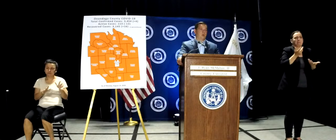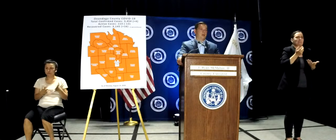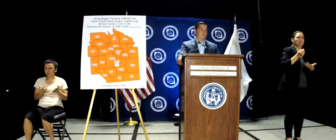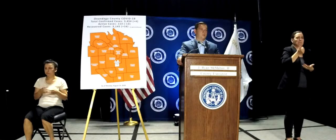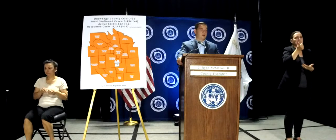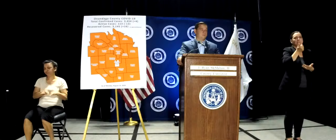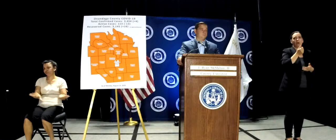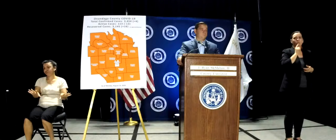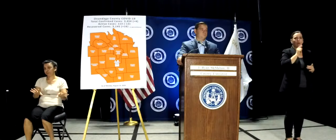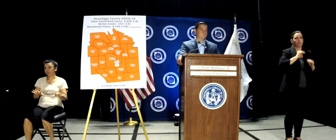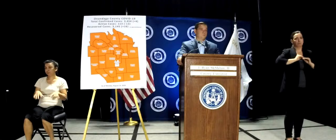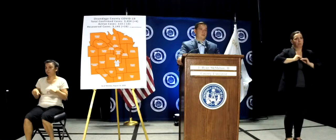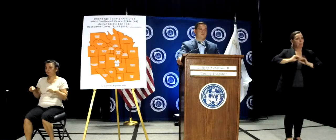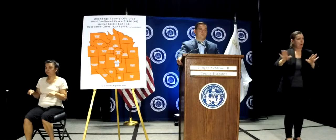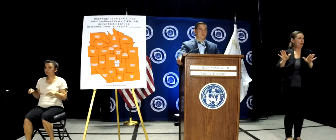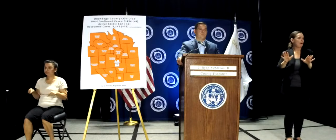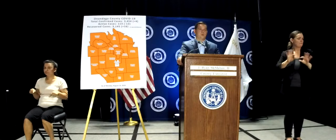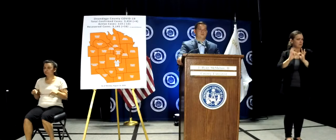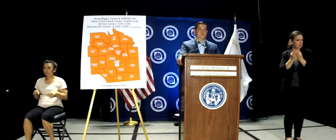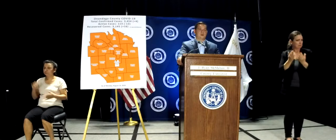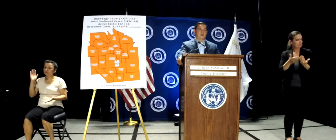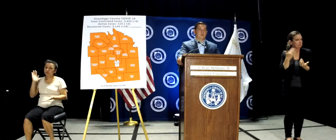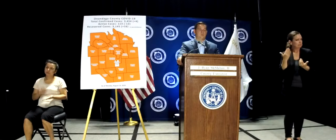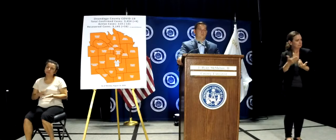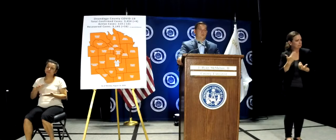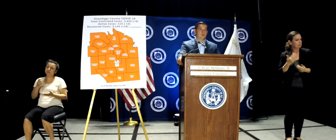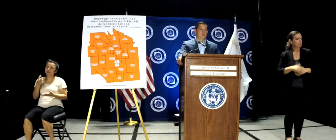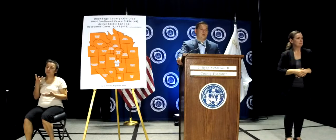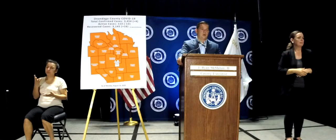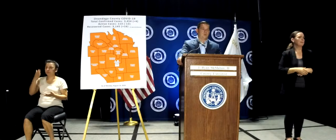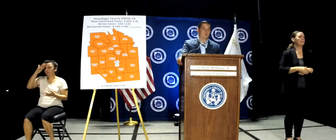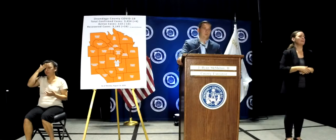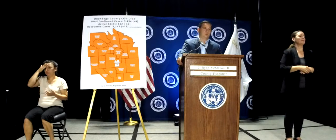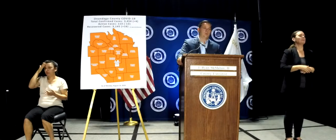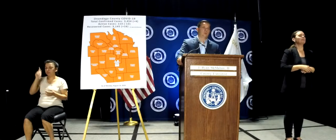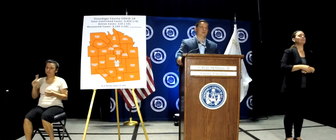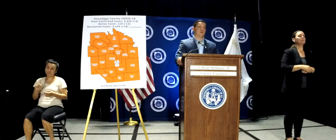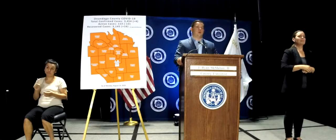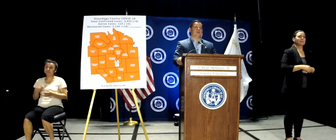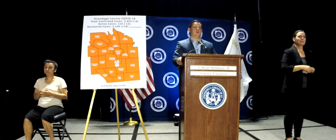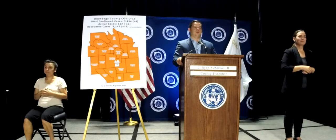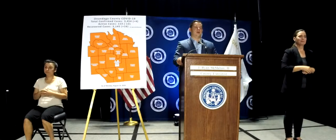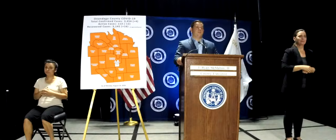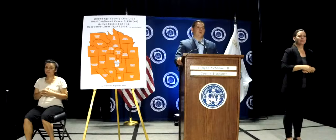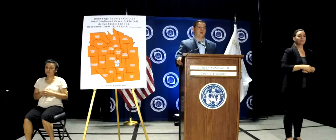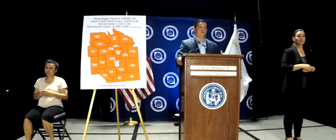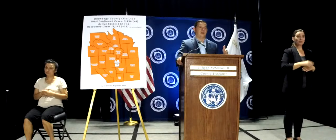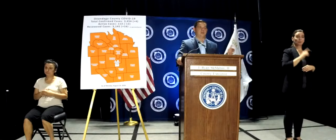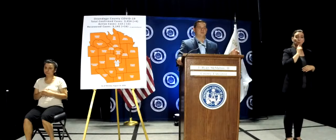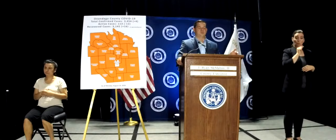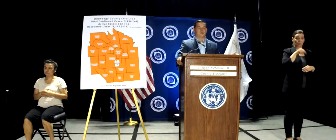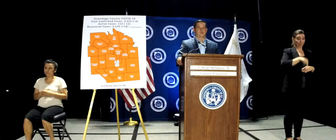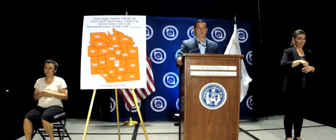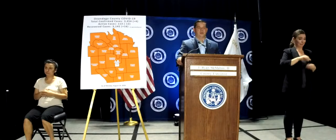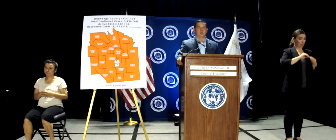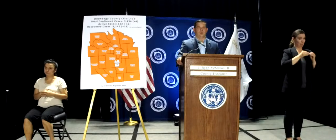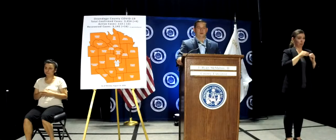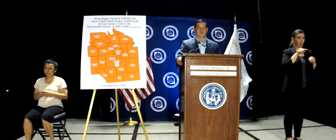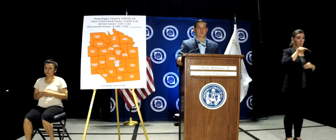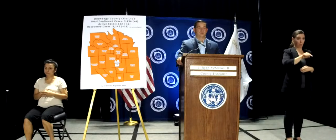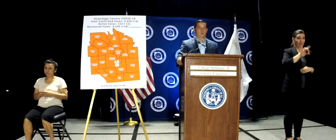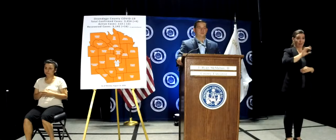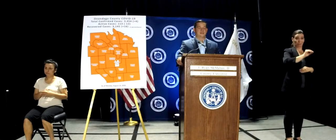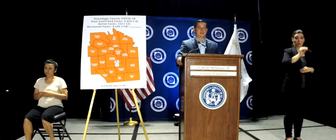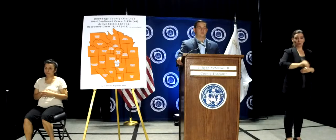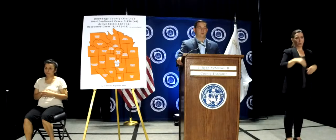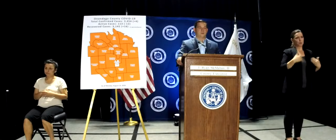at 0.8%. That's a very good place to start out. Then what do you do to try to build off that, especially related to going back